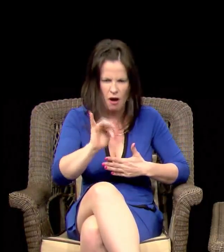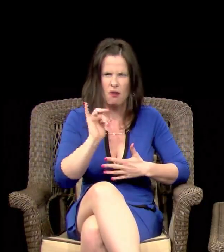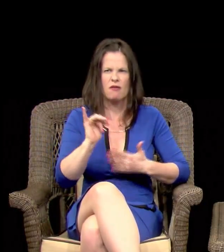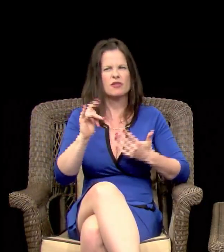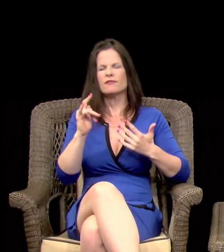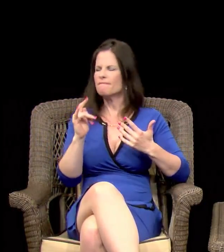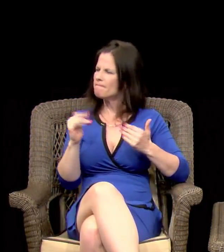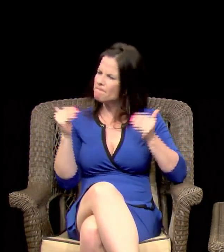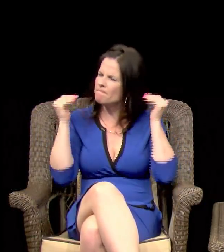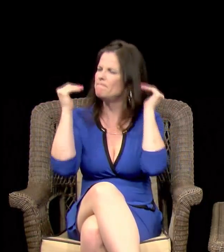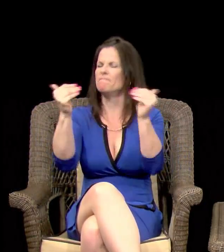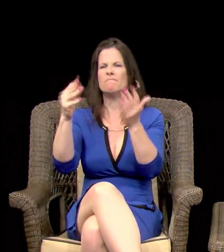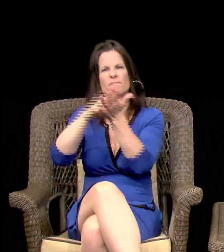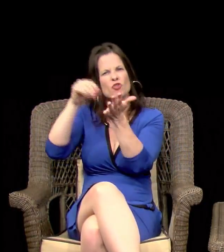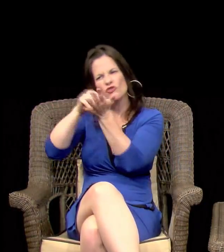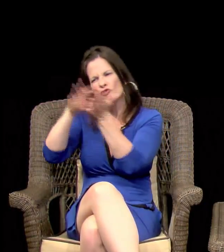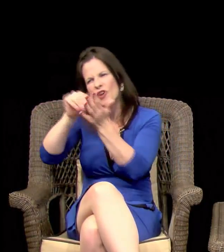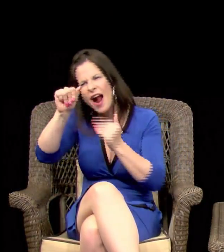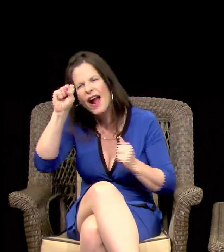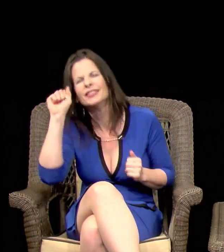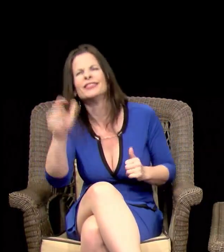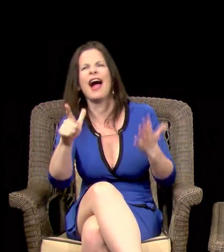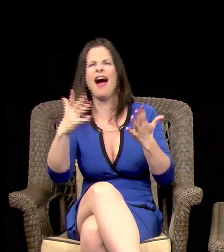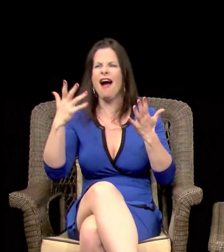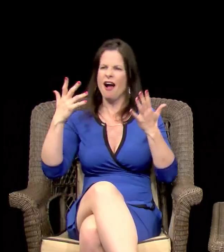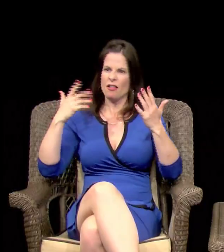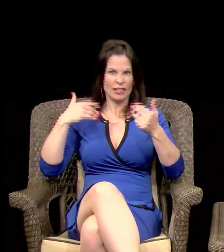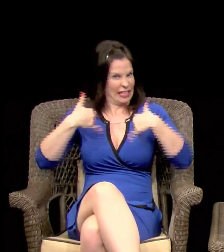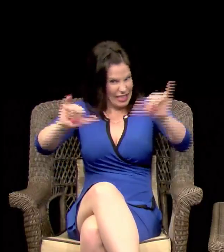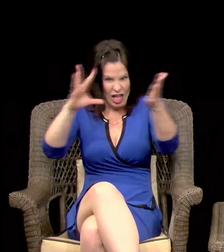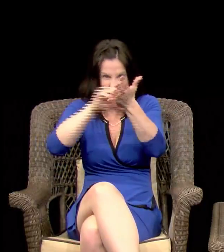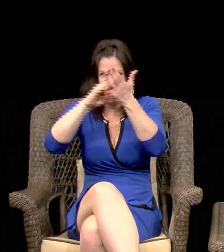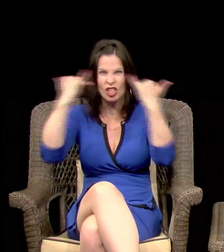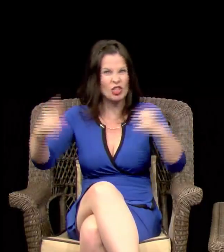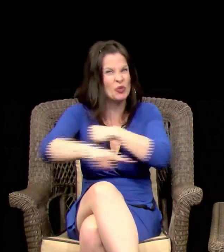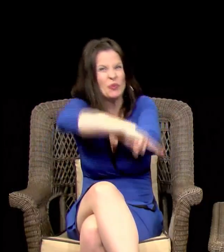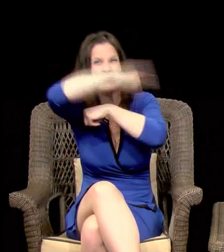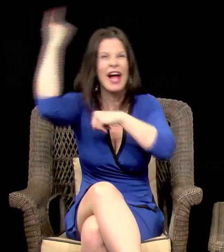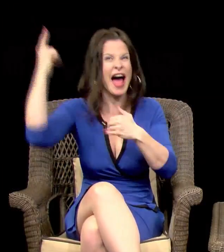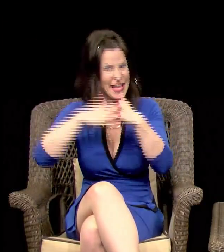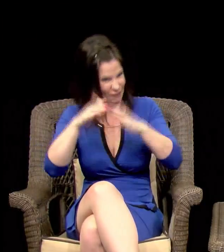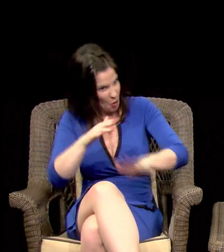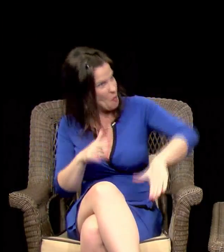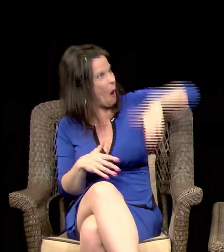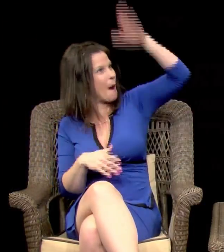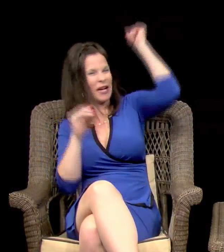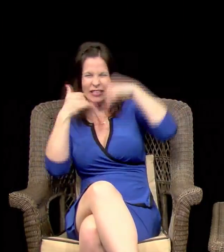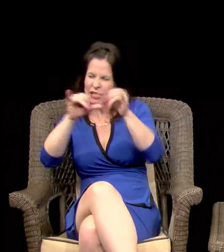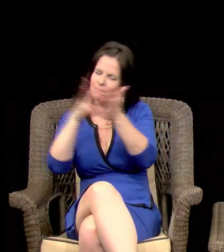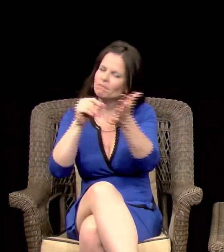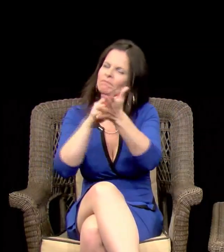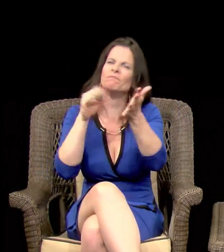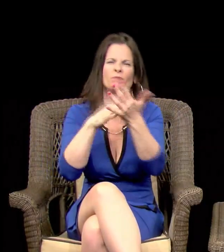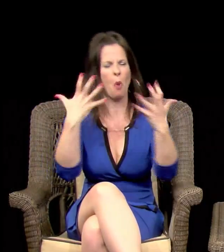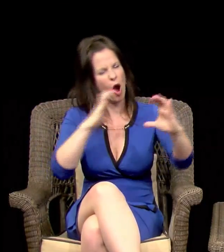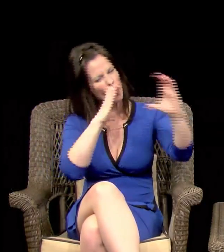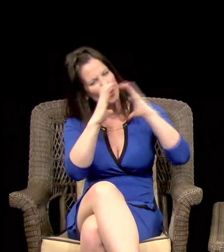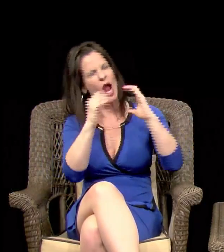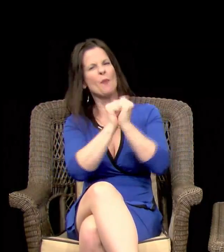parents, and she was born deaf. The whole family learned ASL. They're still learning to this day.